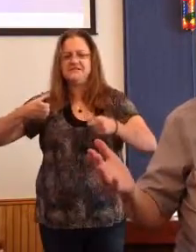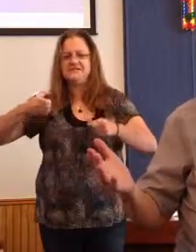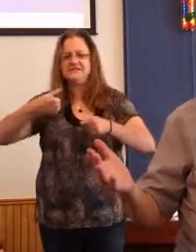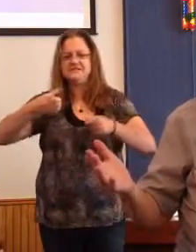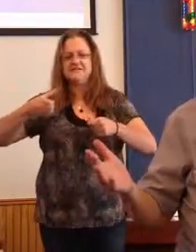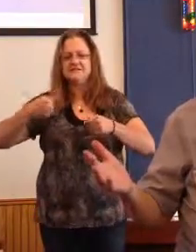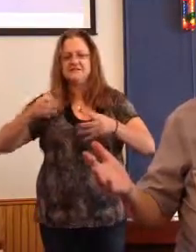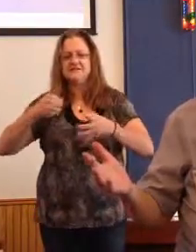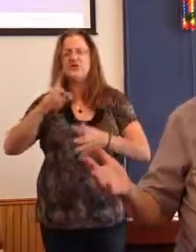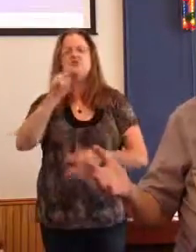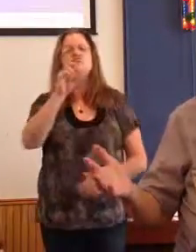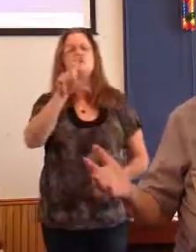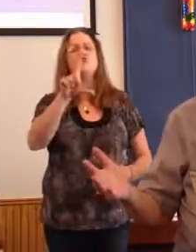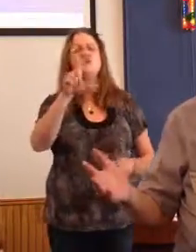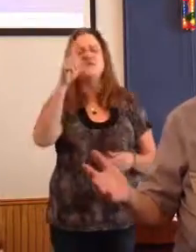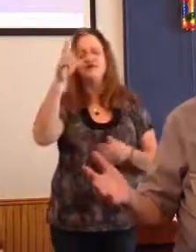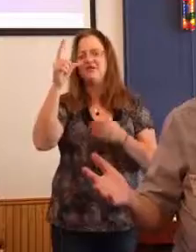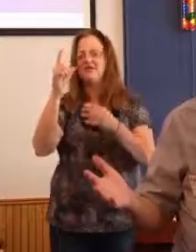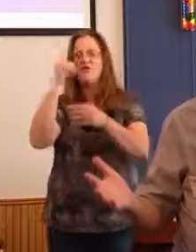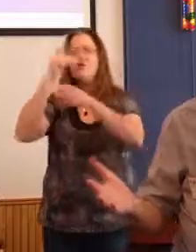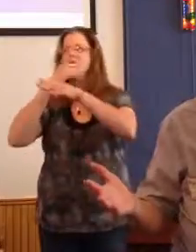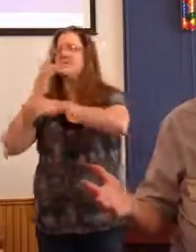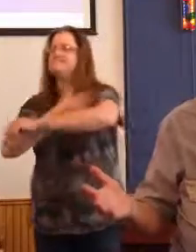Defines a final definition of power tool.